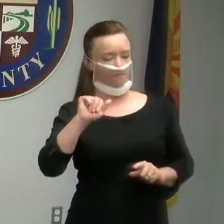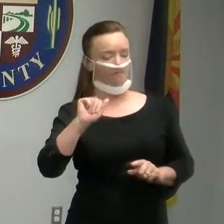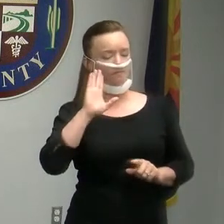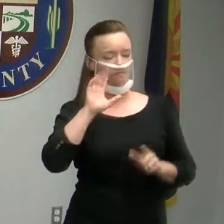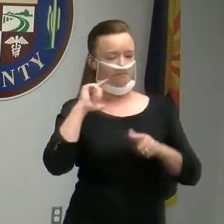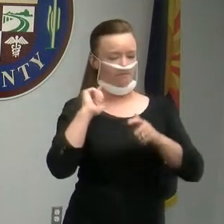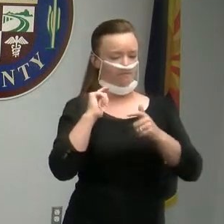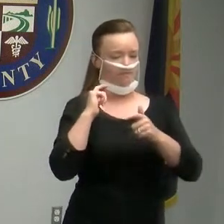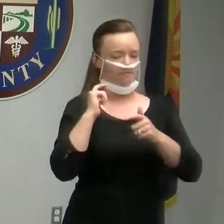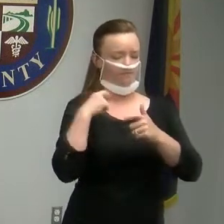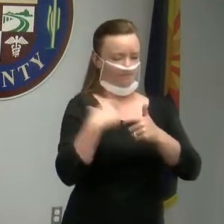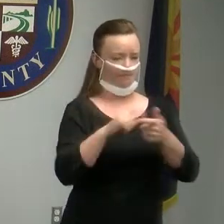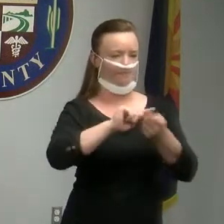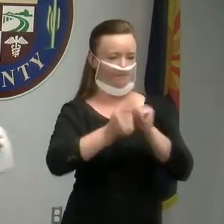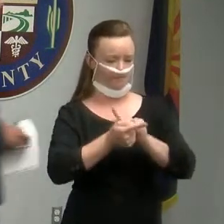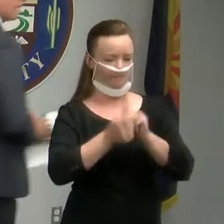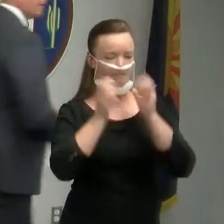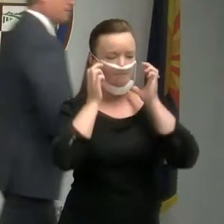Spanish.